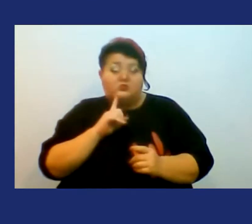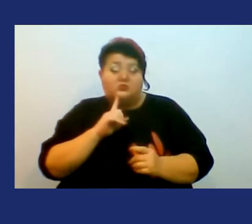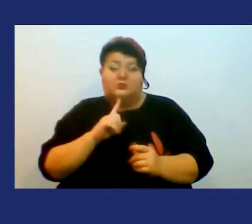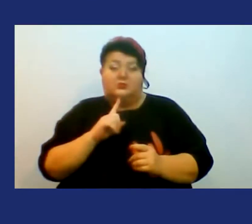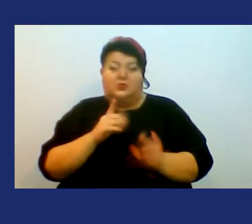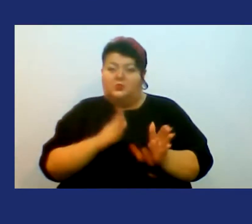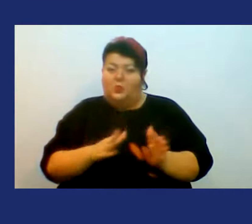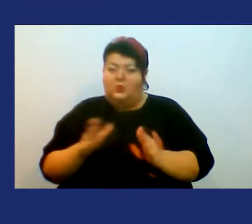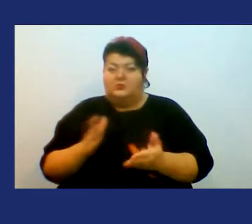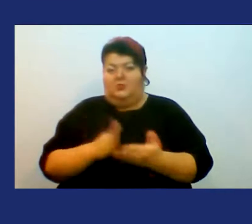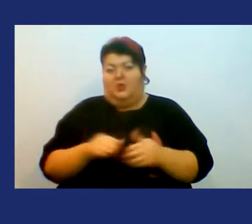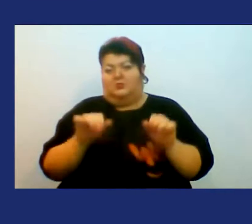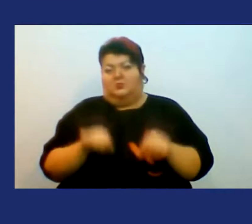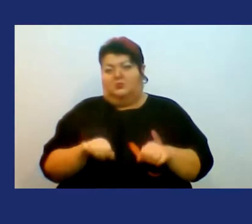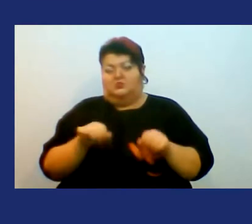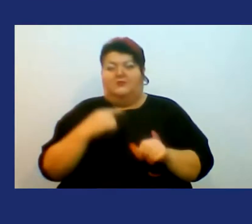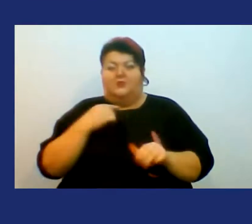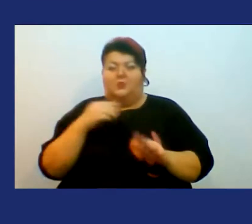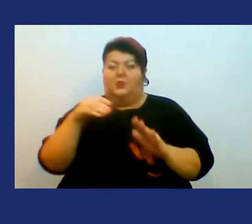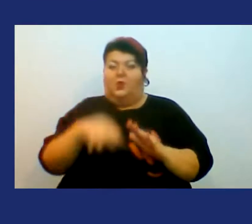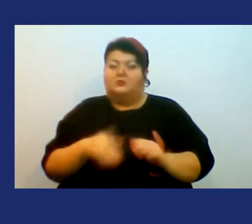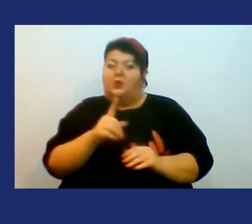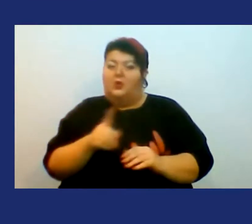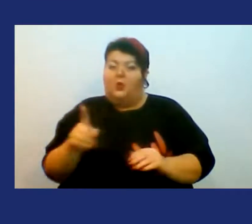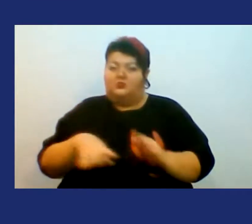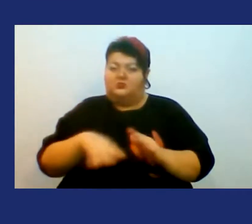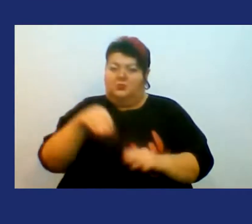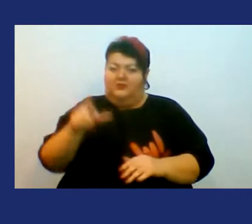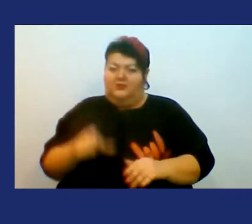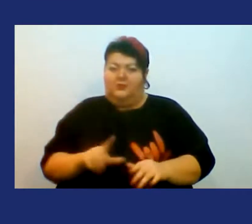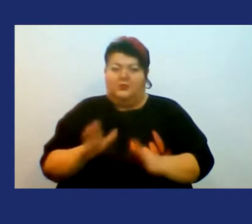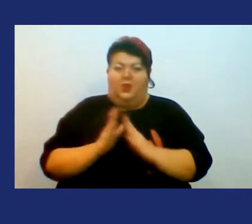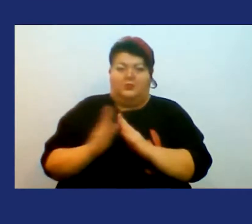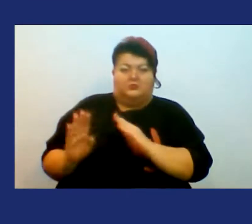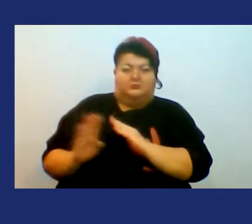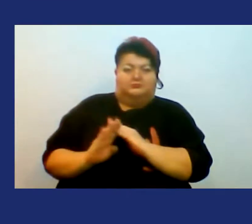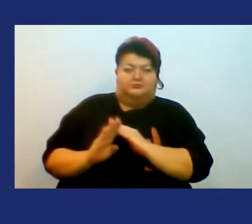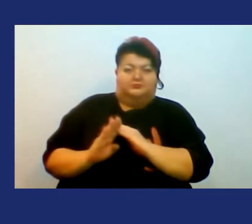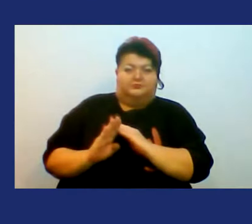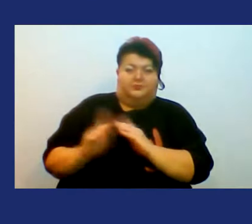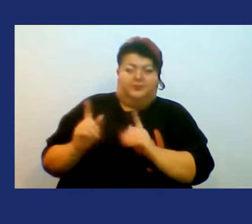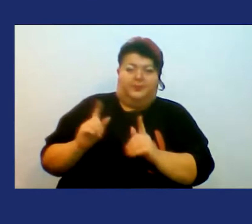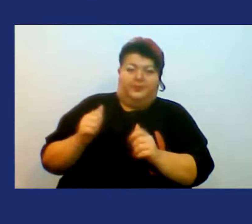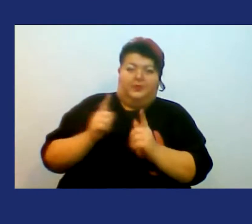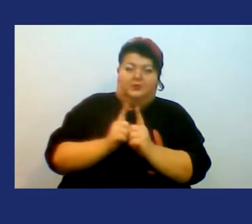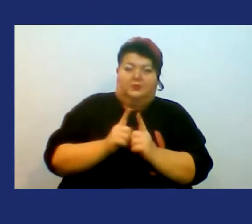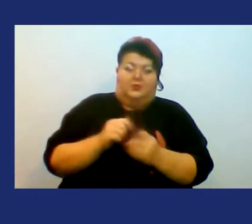anybody else outside help, user-friendly votes to any voter,